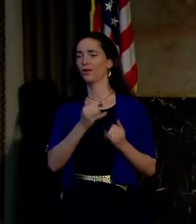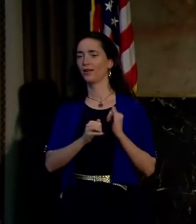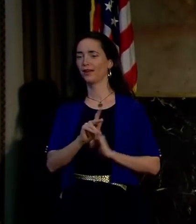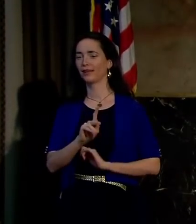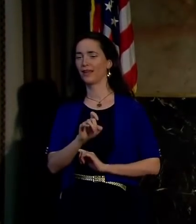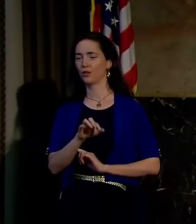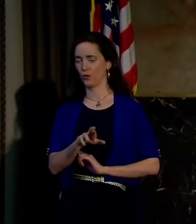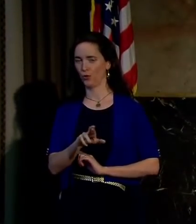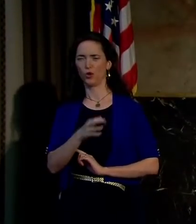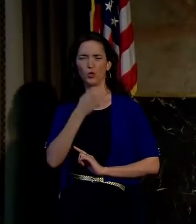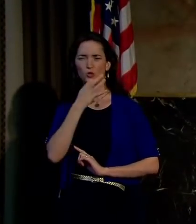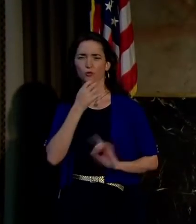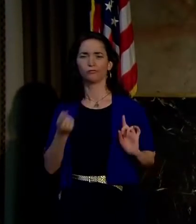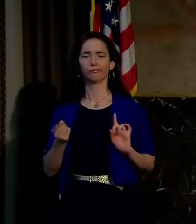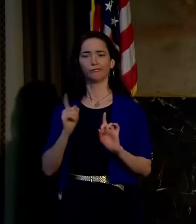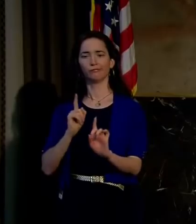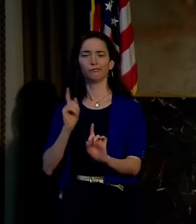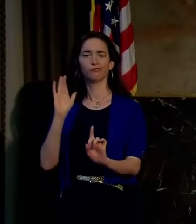and take questions in a moment.